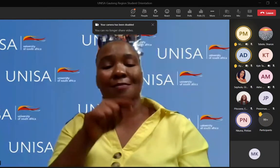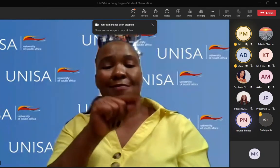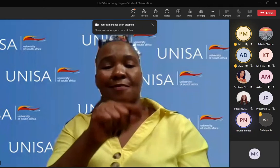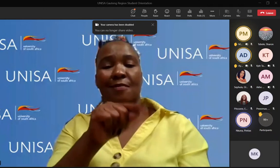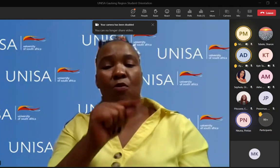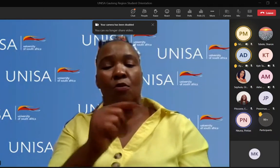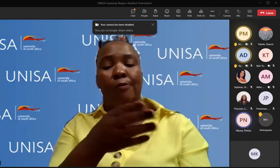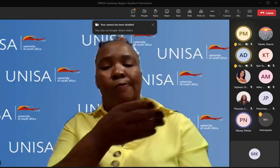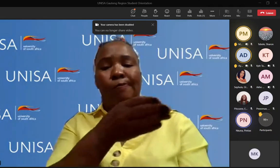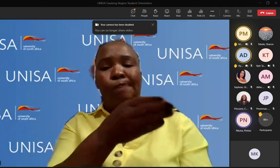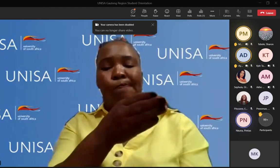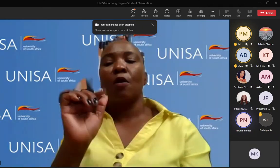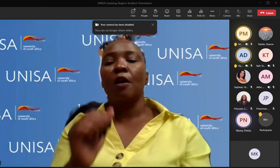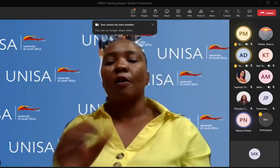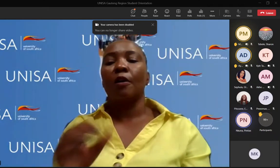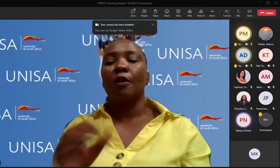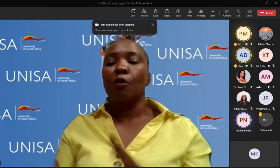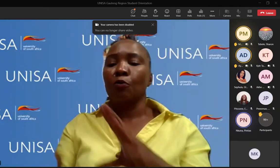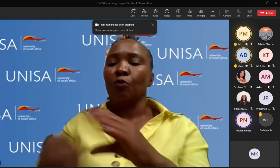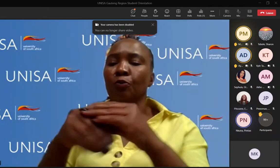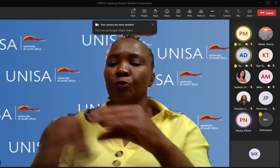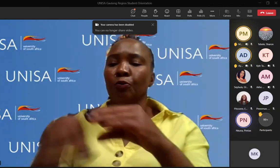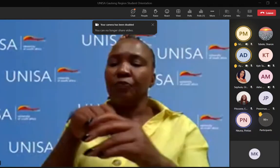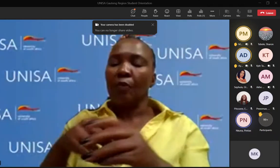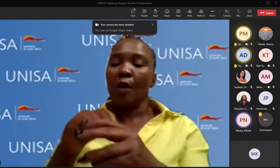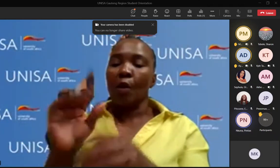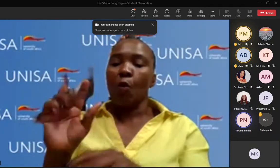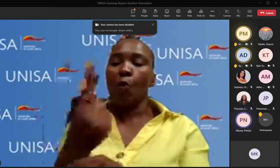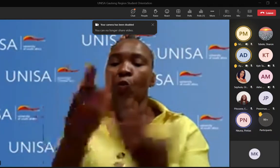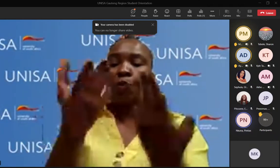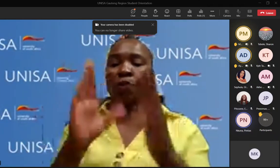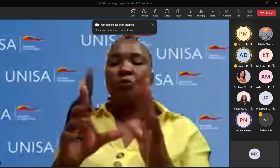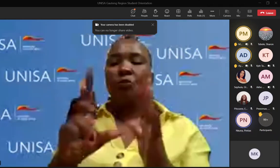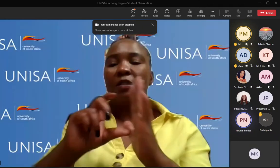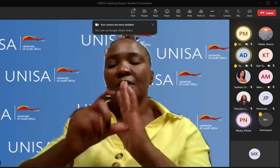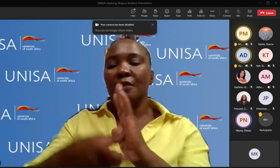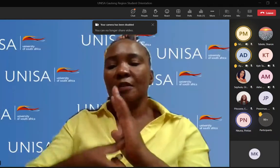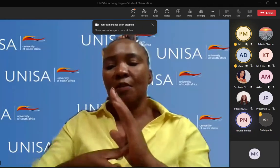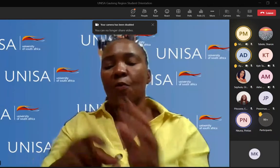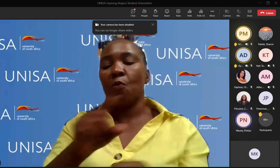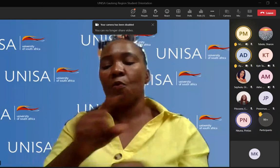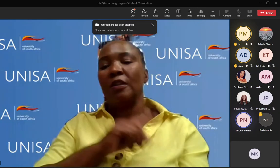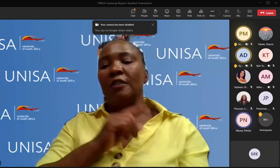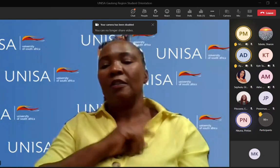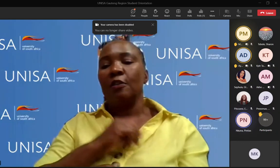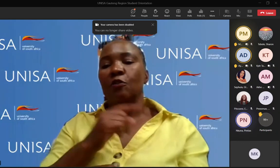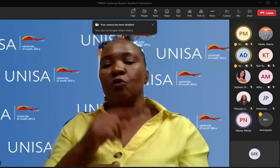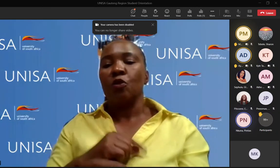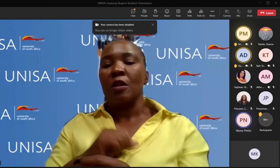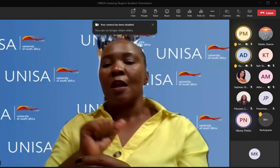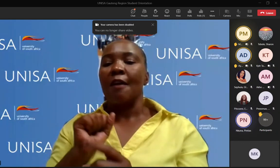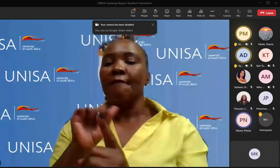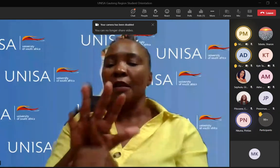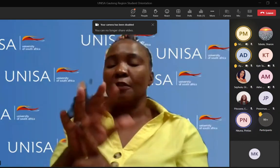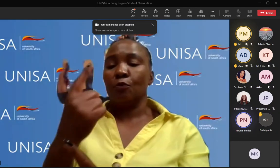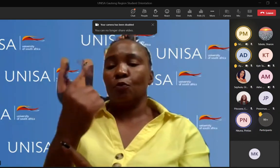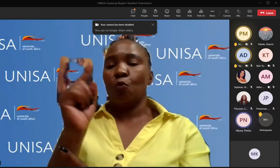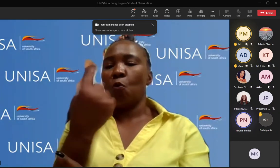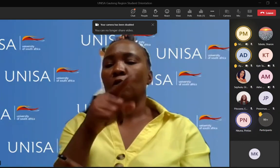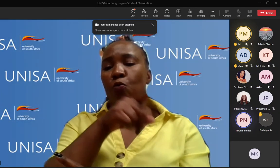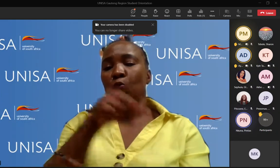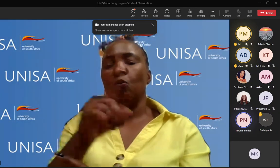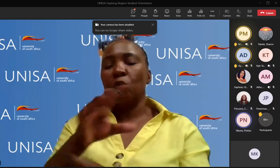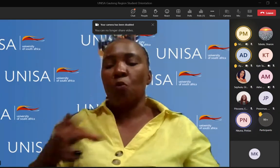will be made accessible to accommodate all students because it does not only affect those who are on wheelchairs